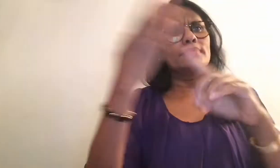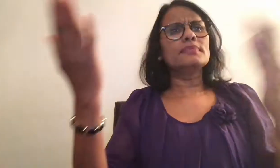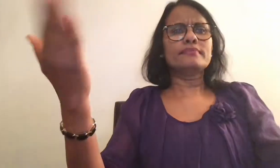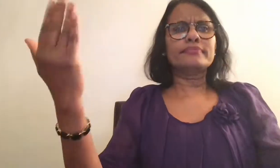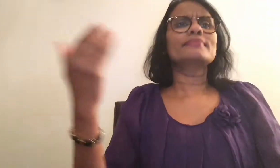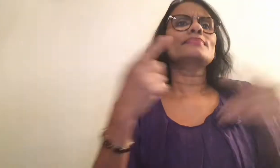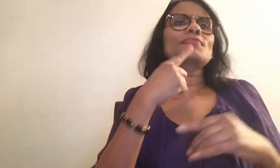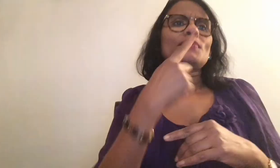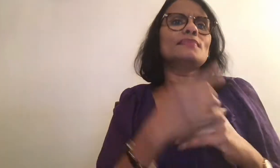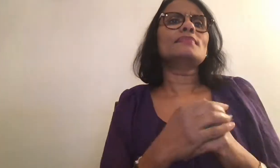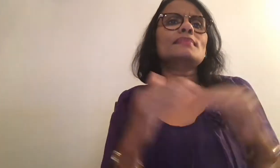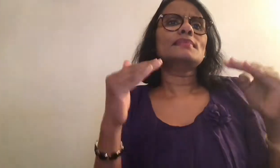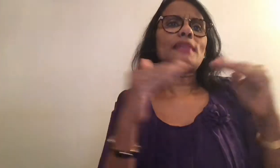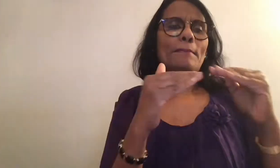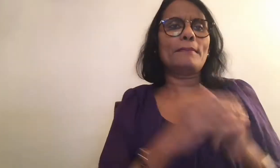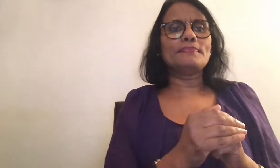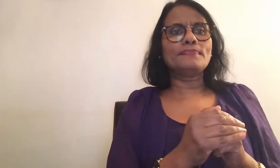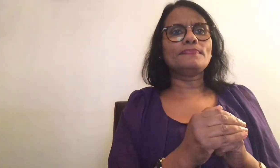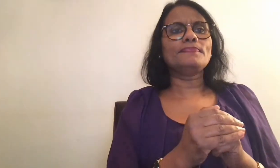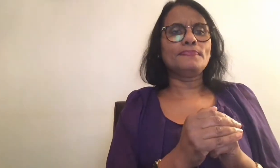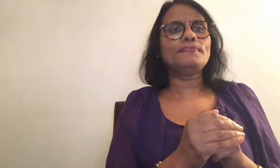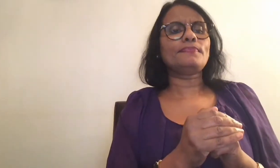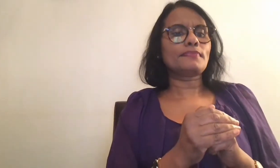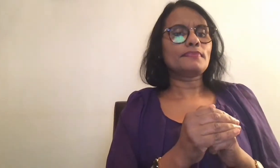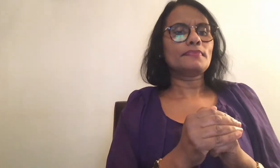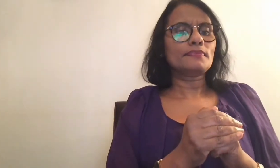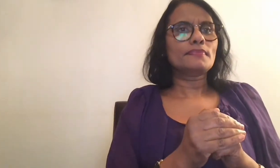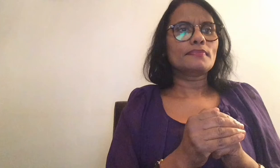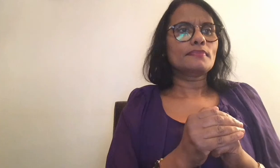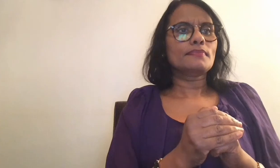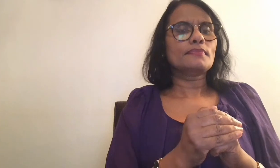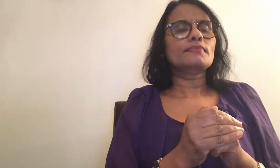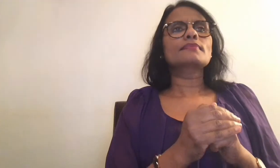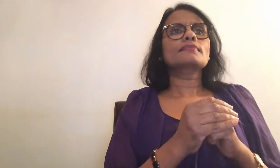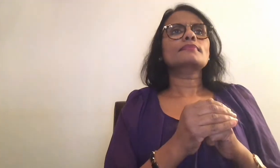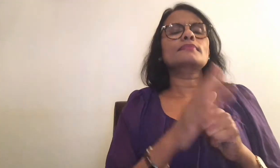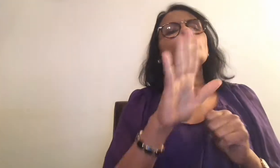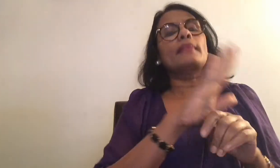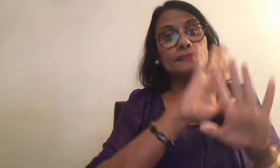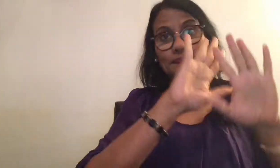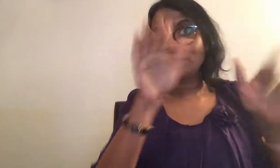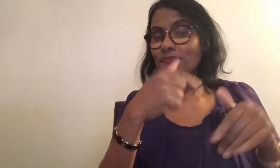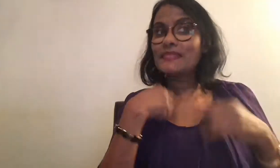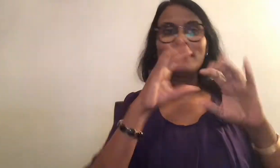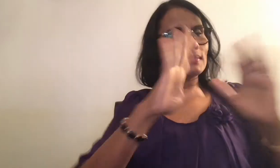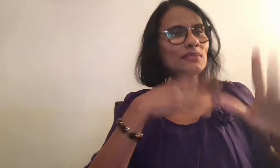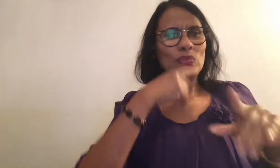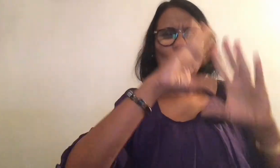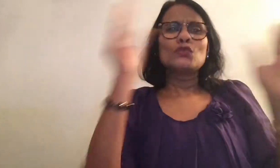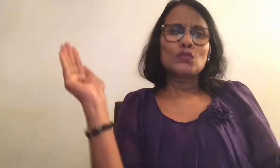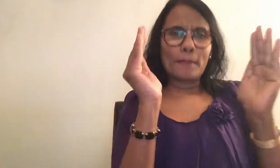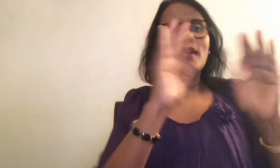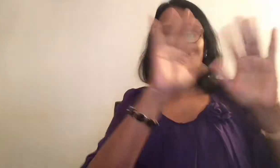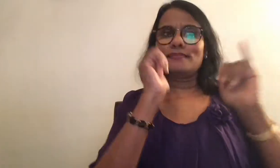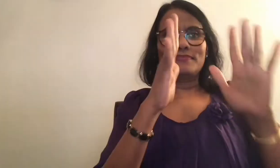is the guy you want to mark yourself after. This is the guy that's the best in the world, okay? In order to be the best, you got to see the best. Now the season